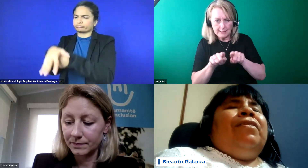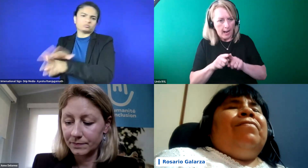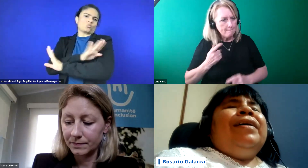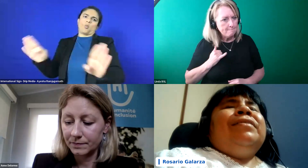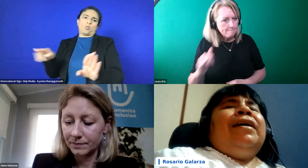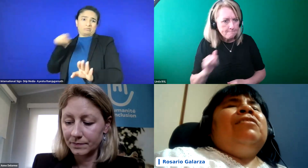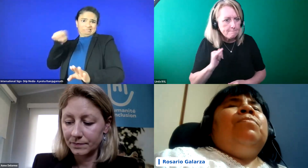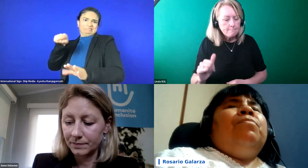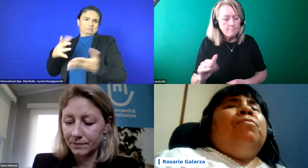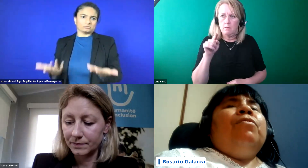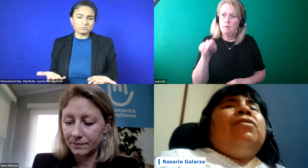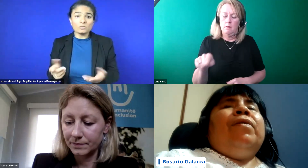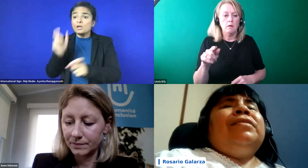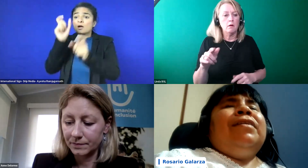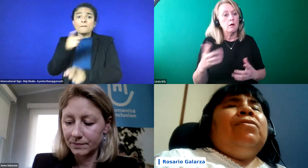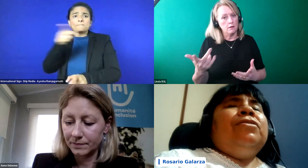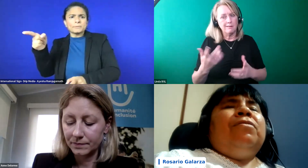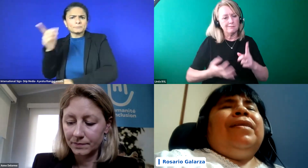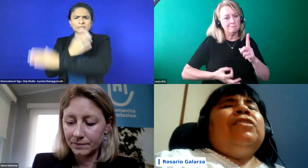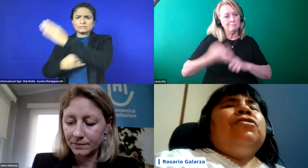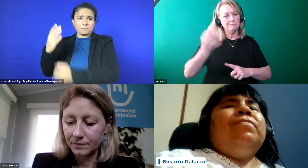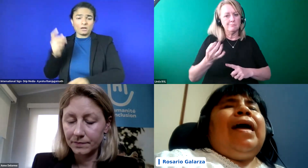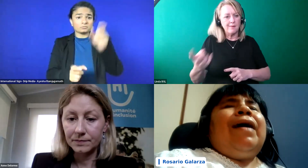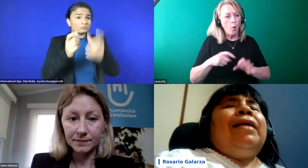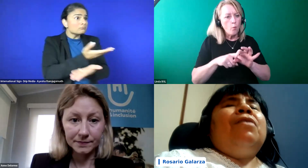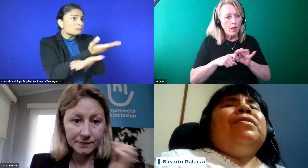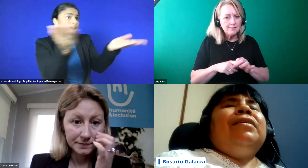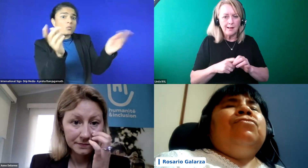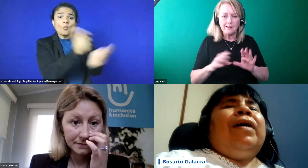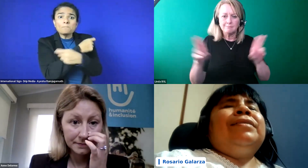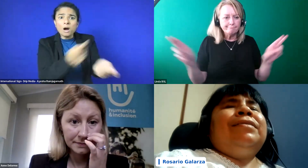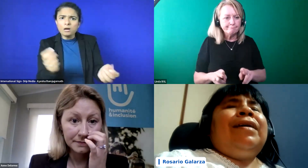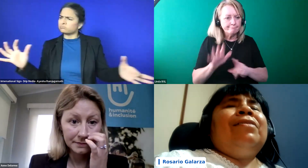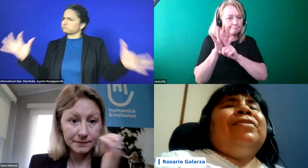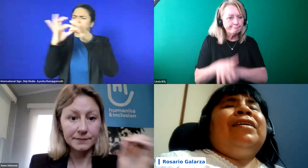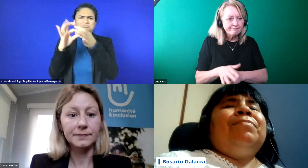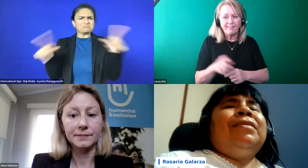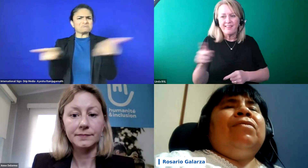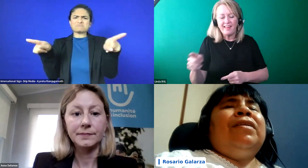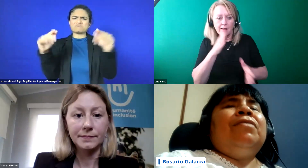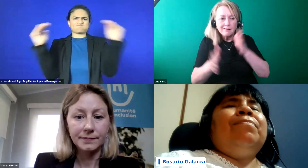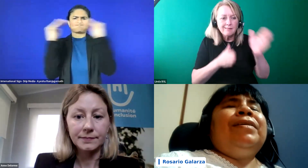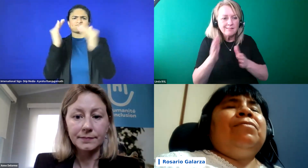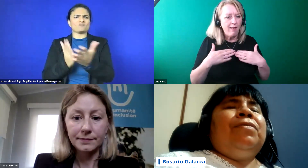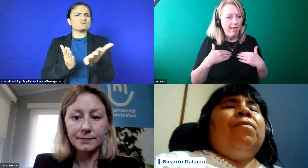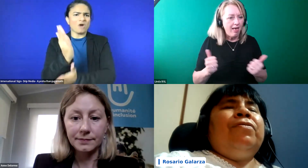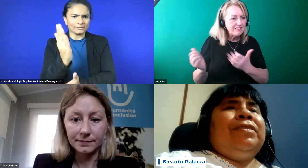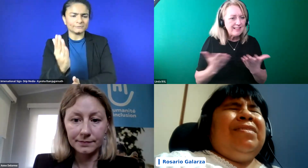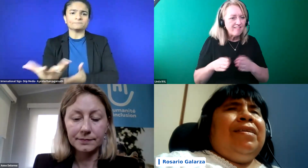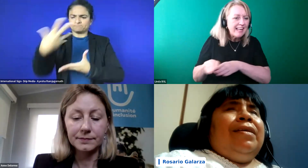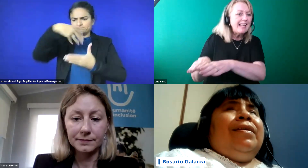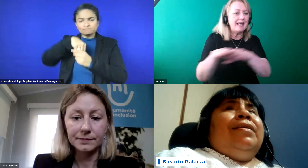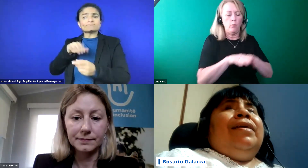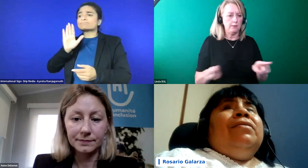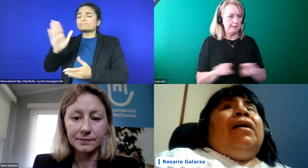aware of their rights helps promote equality and non-discrimination, allowing them to access healthcare services on an equal basis with